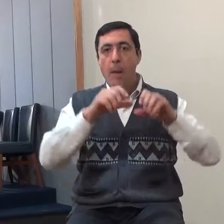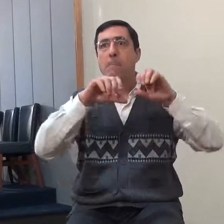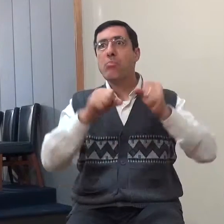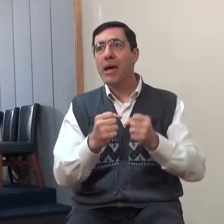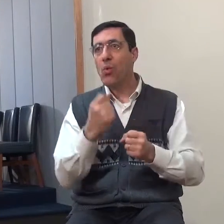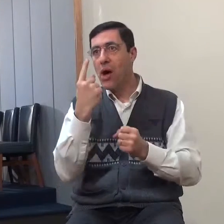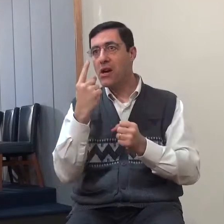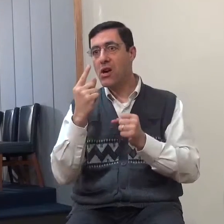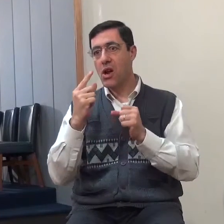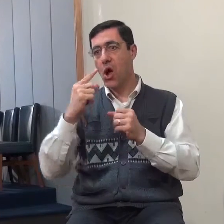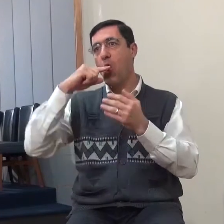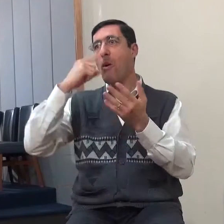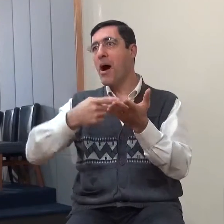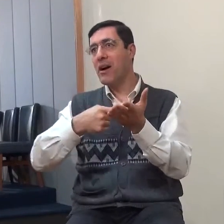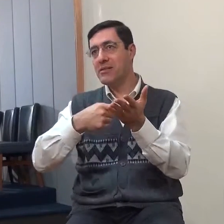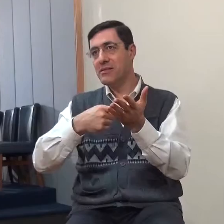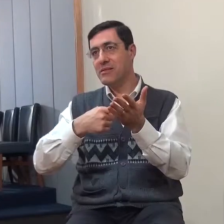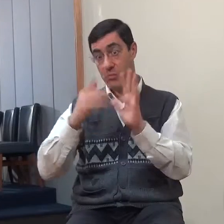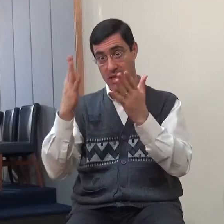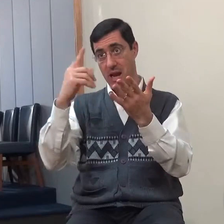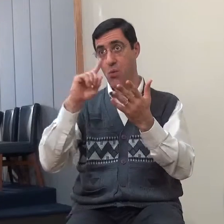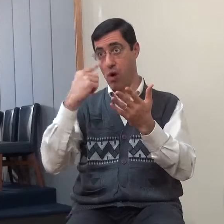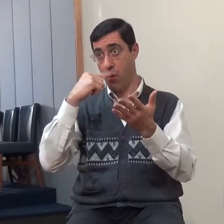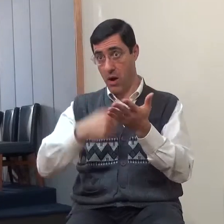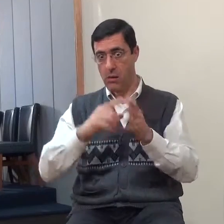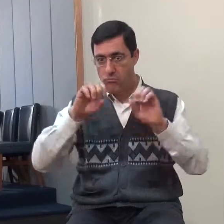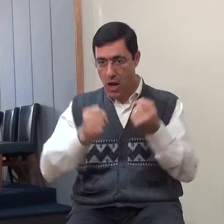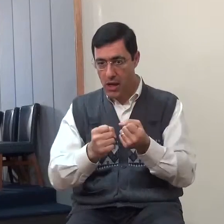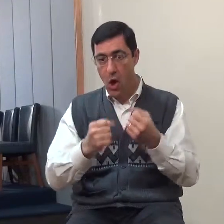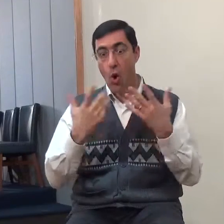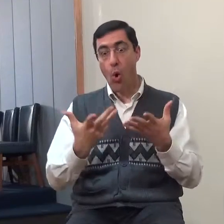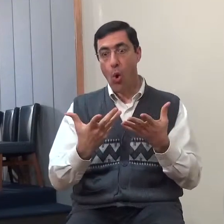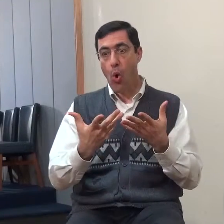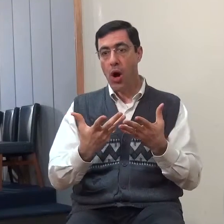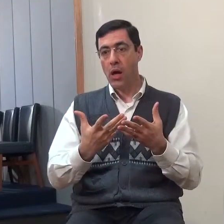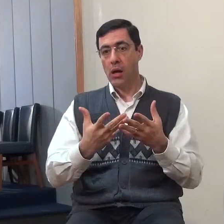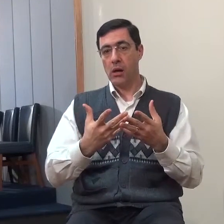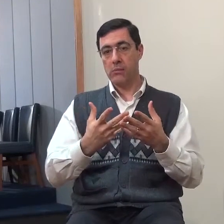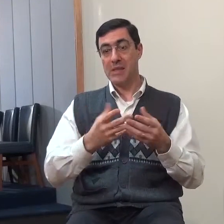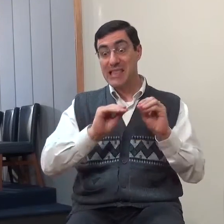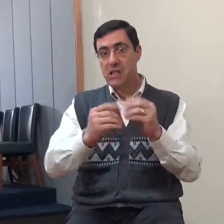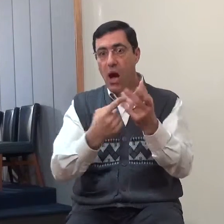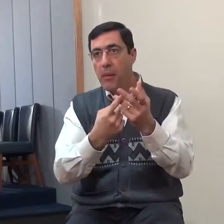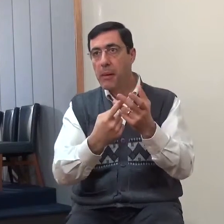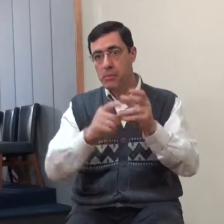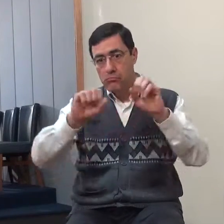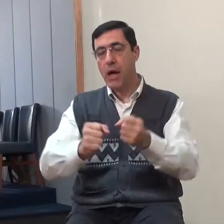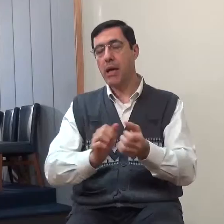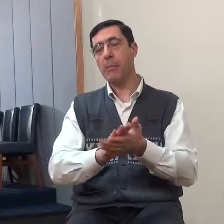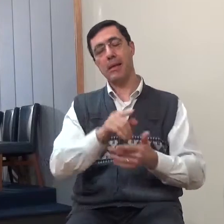so, teaching people that the Lord's day is not binding on the Christian